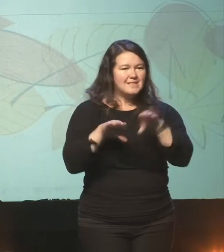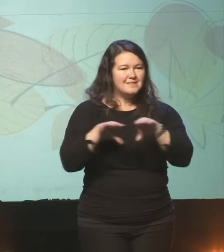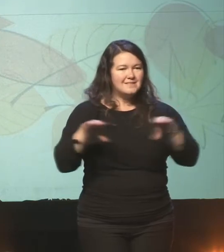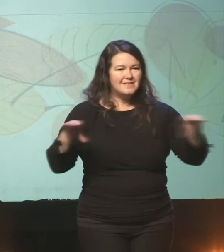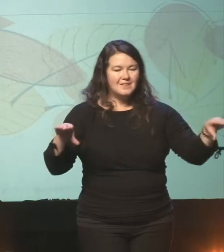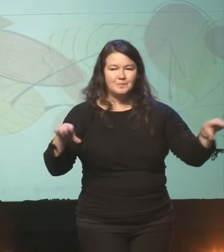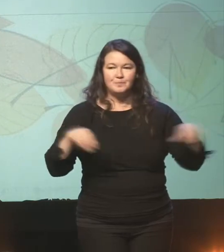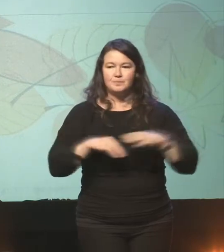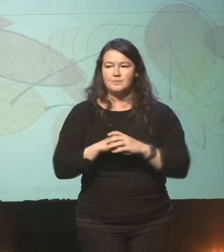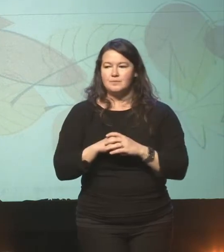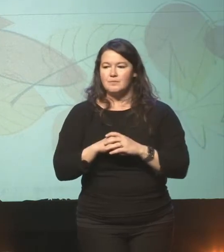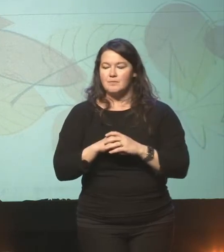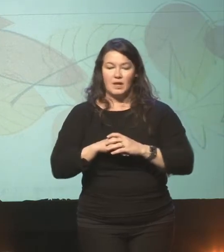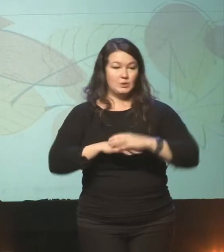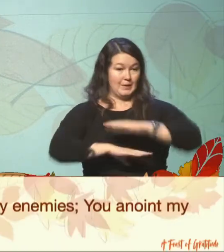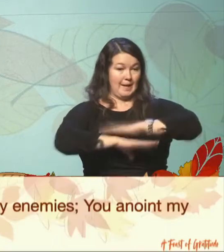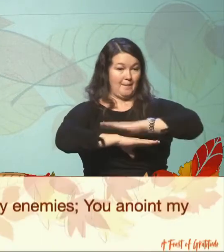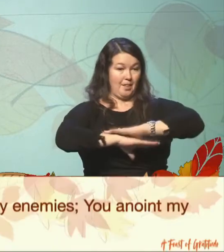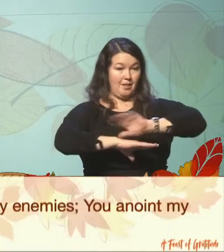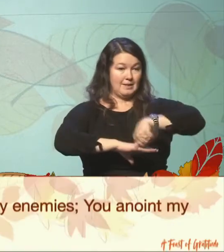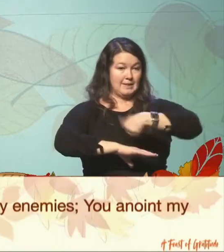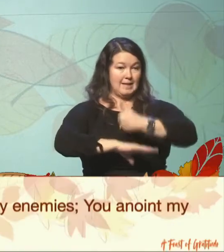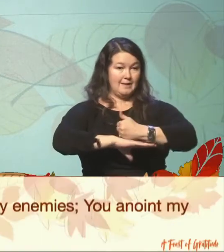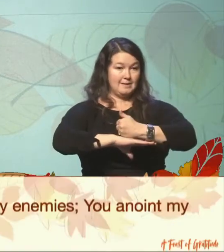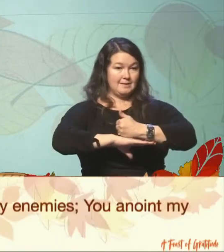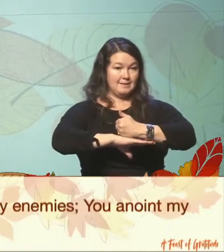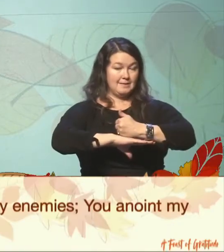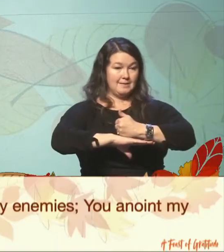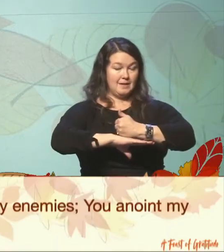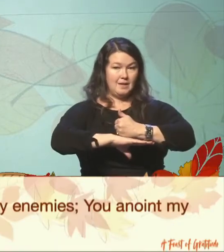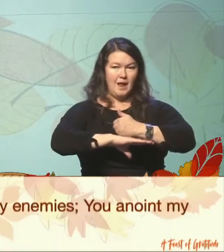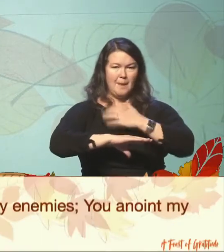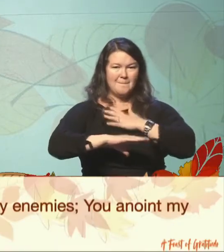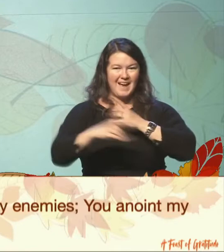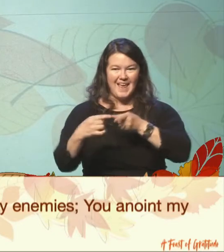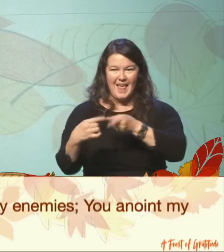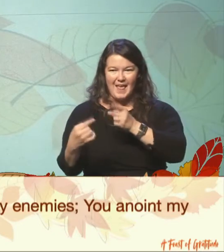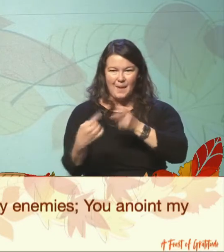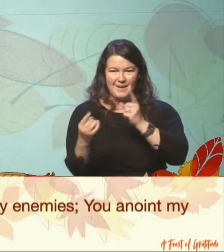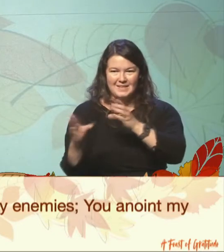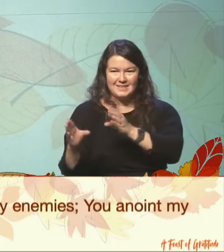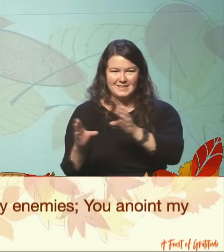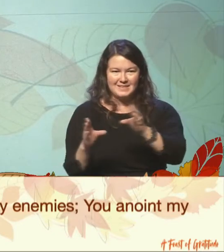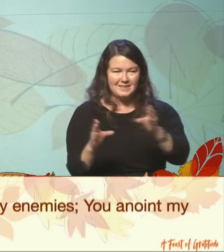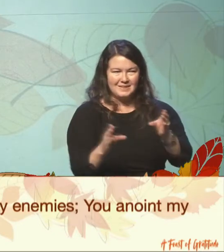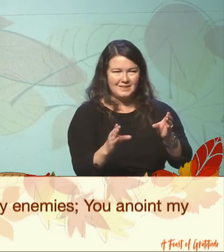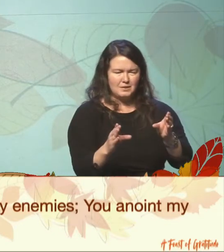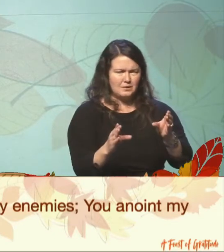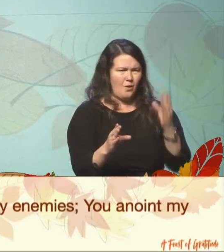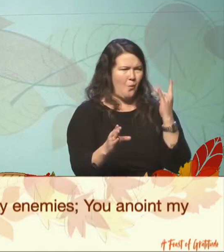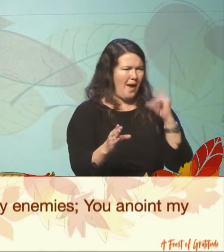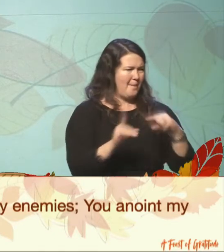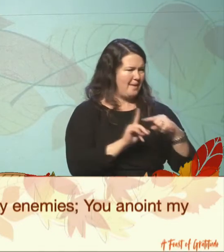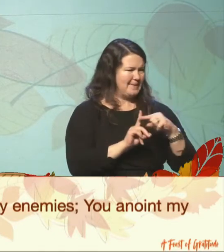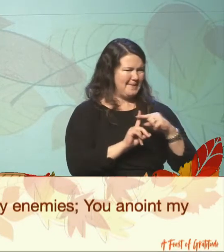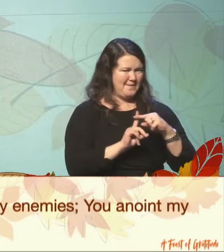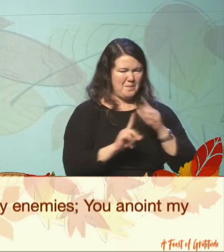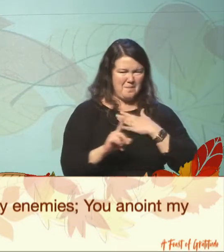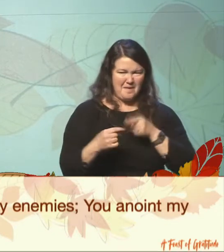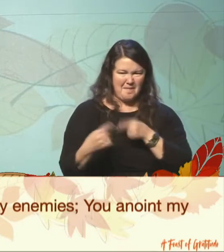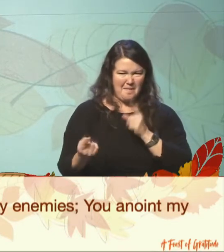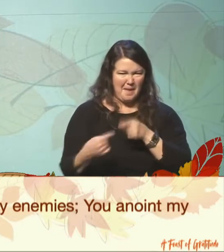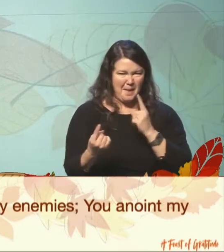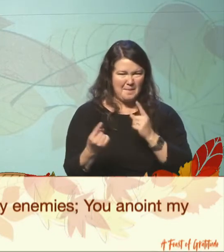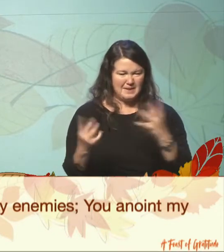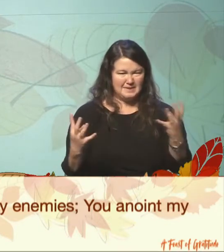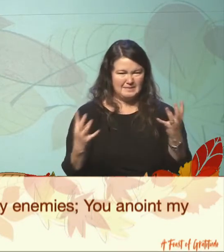says this, you set a table before me in front of my enemies. Somebody's like, why is that a blessing? You set